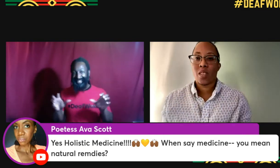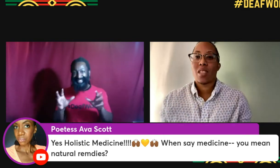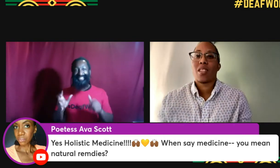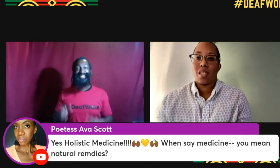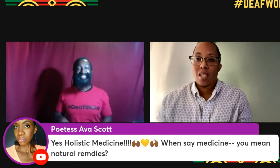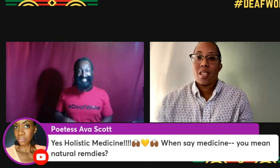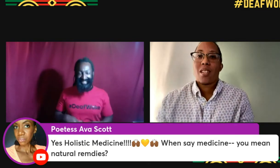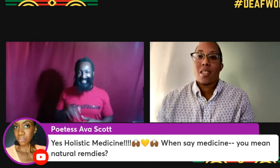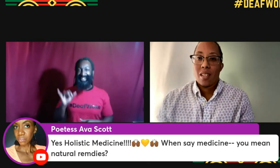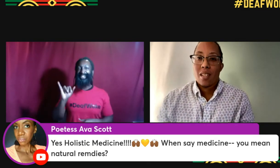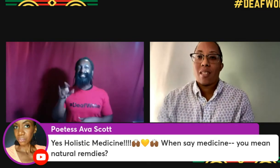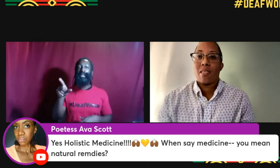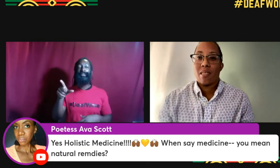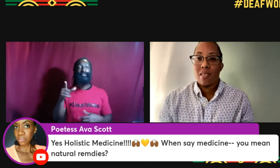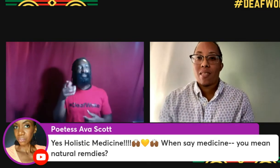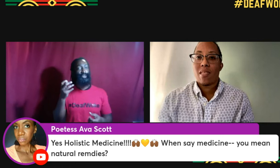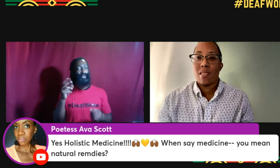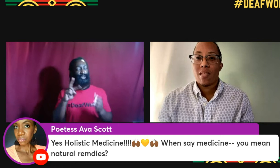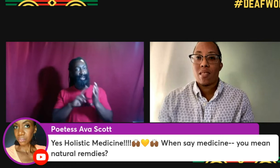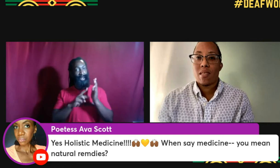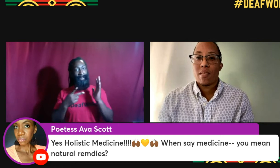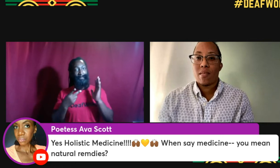wanting to get more into massage.